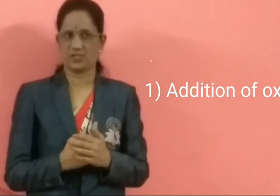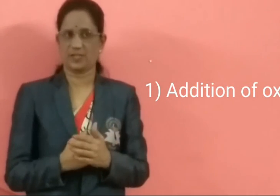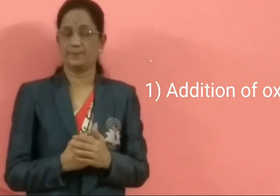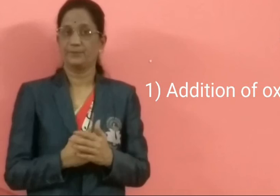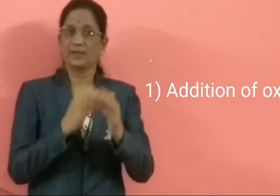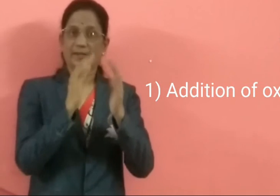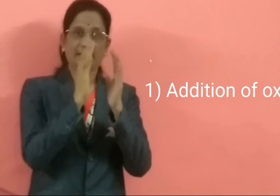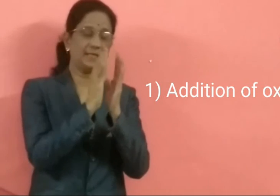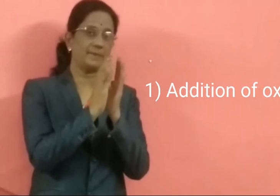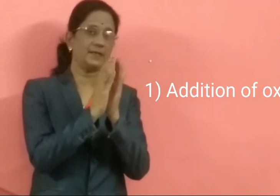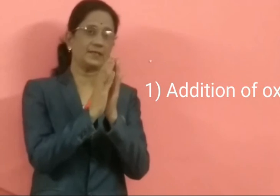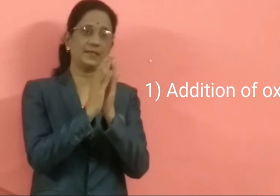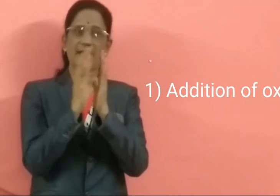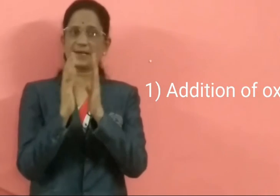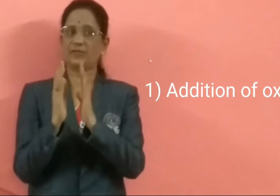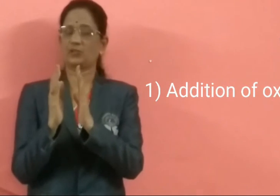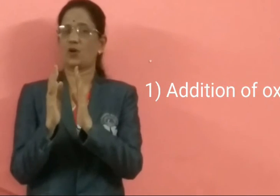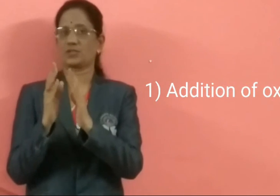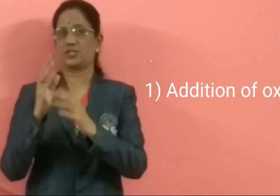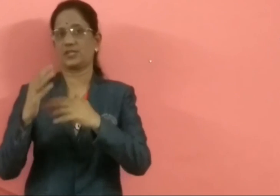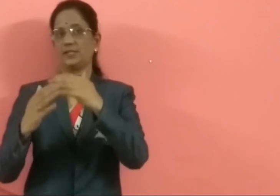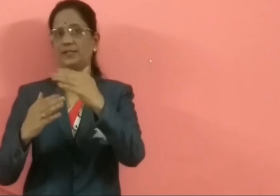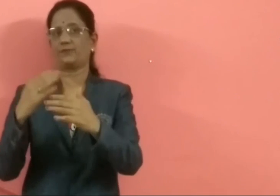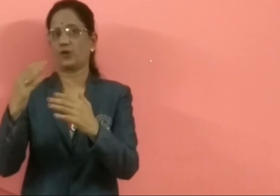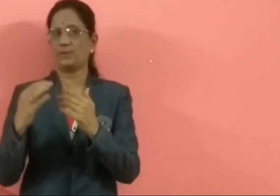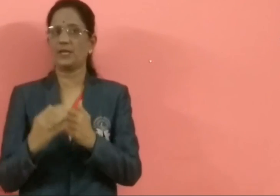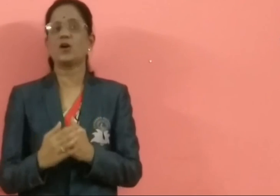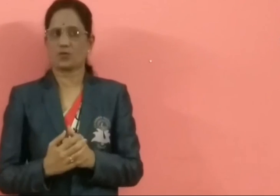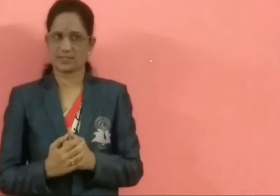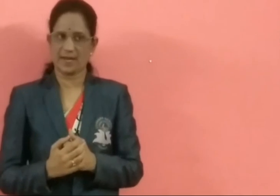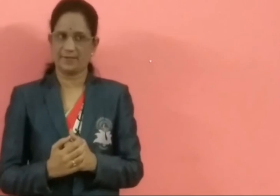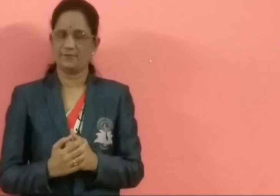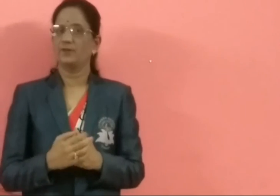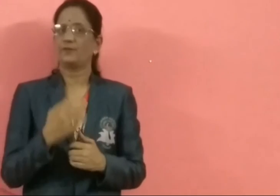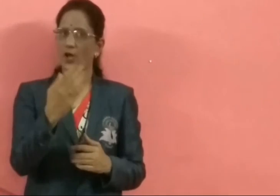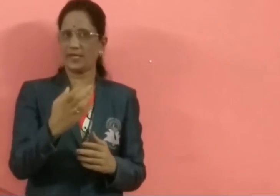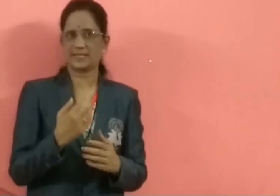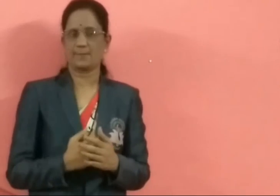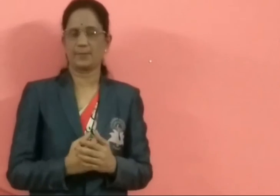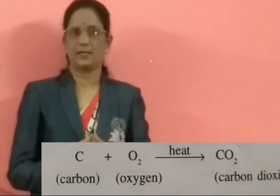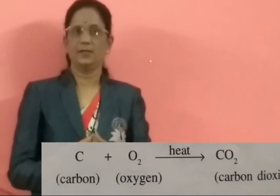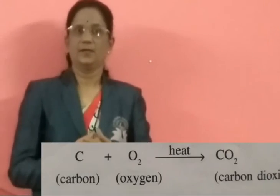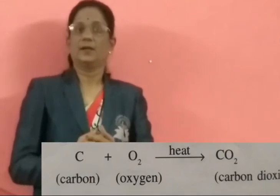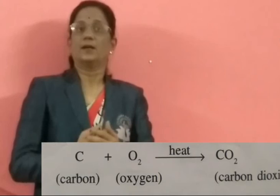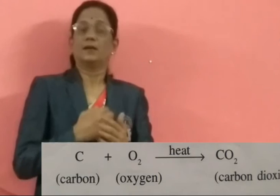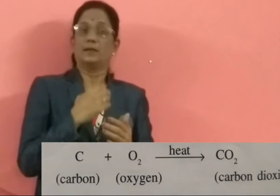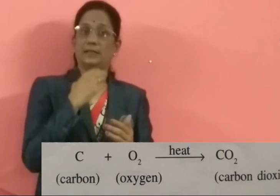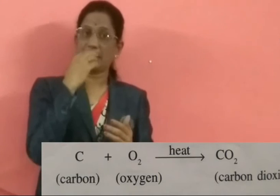oxygen. Element react with oxygen, it forming oxide. For example, as